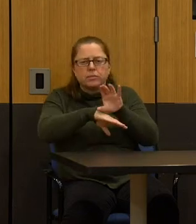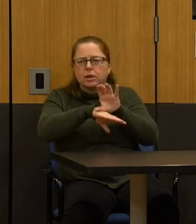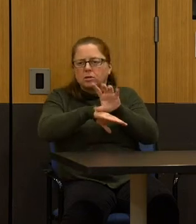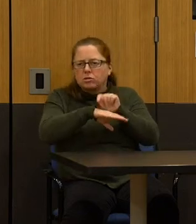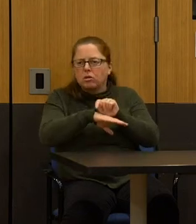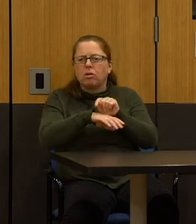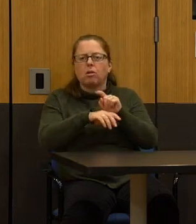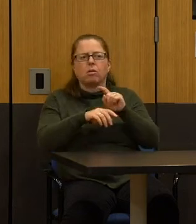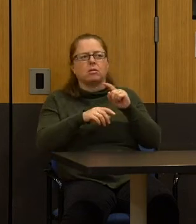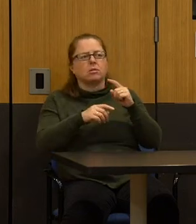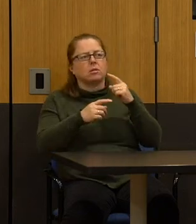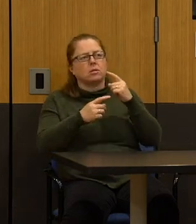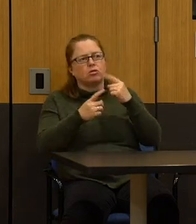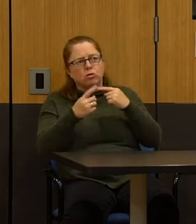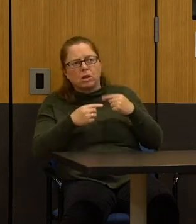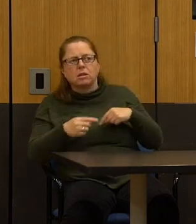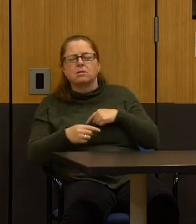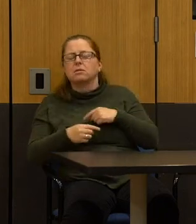directors.